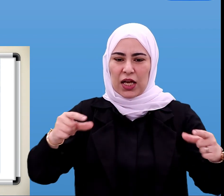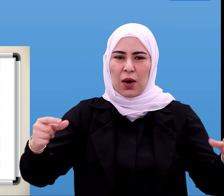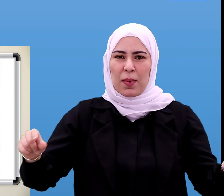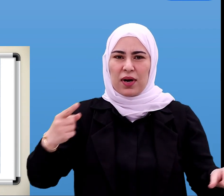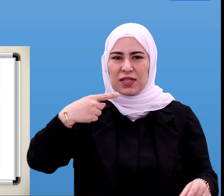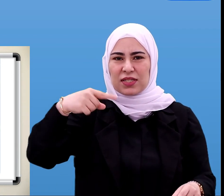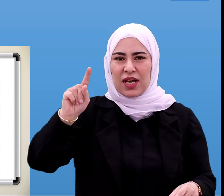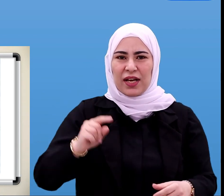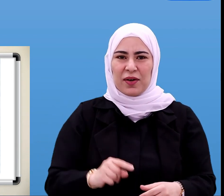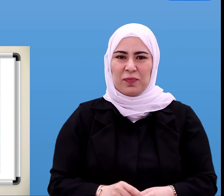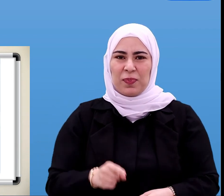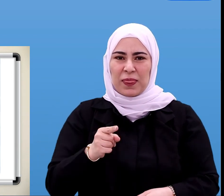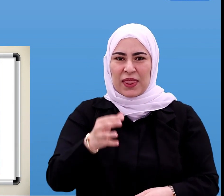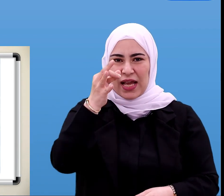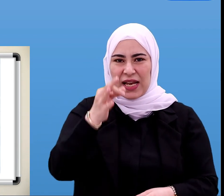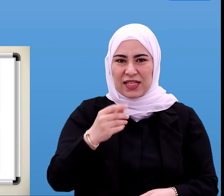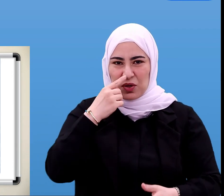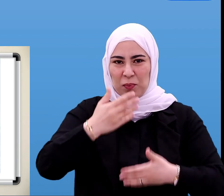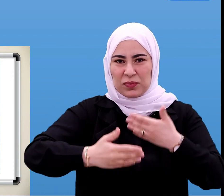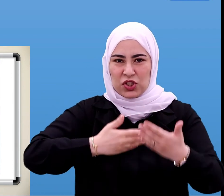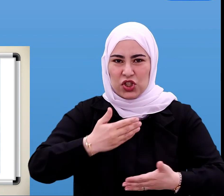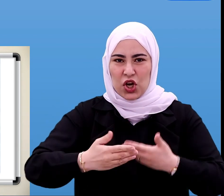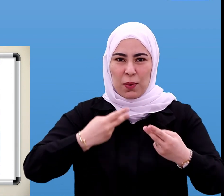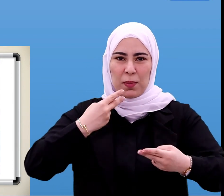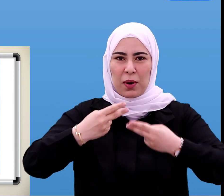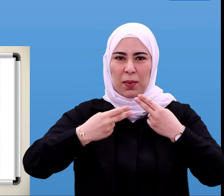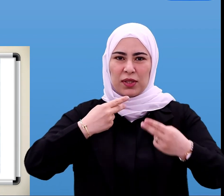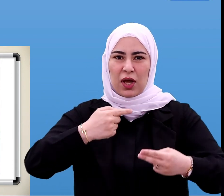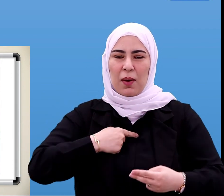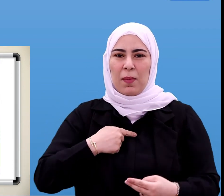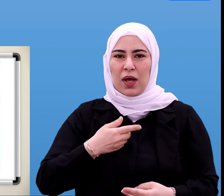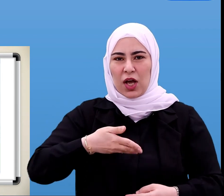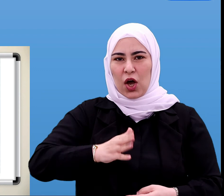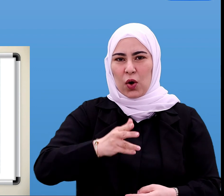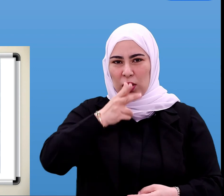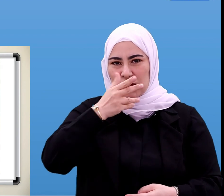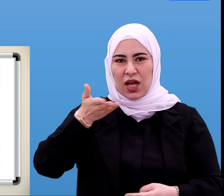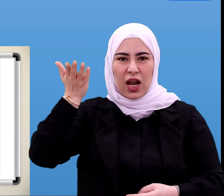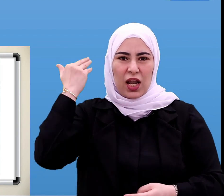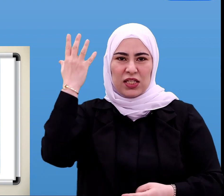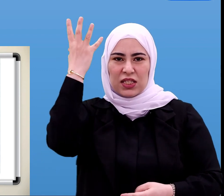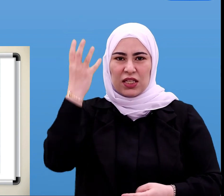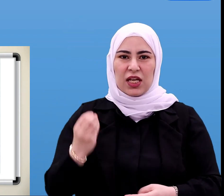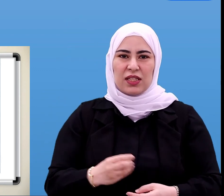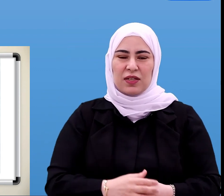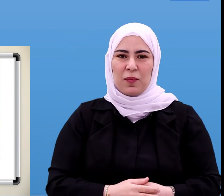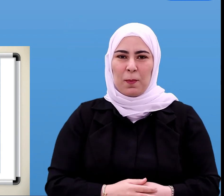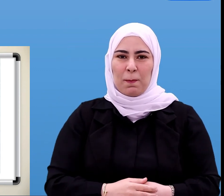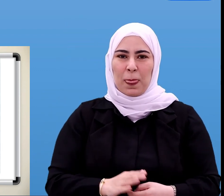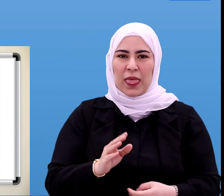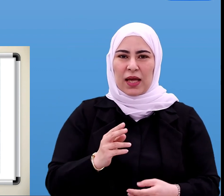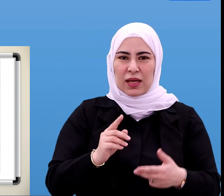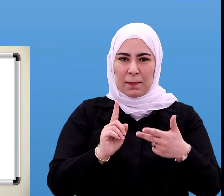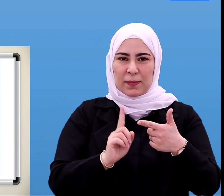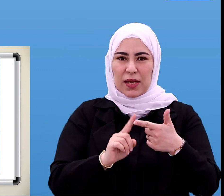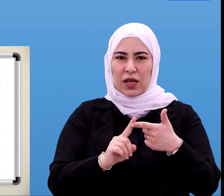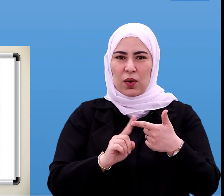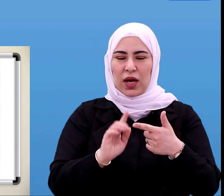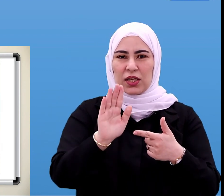the restaurant I visited last night. Another example is, your friend gets lost